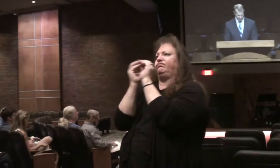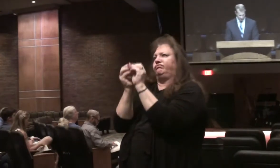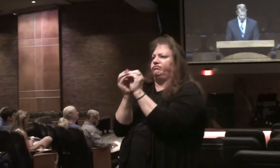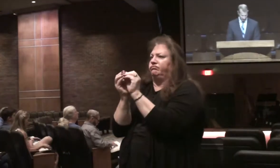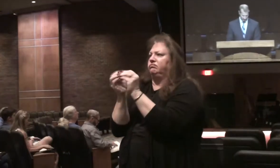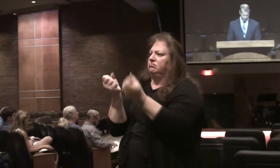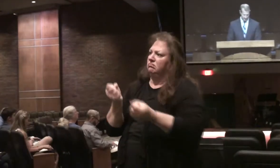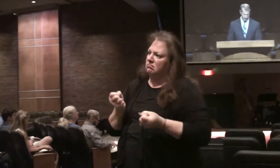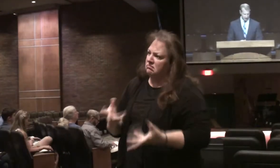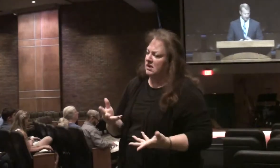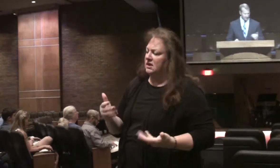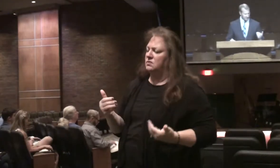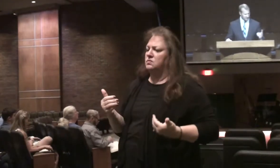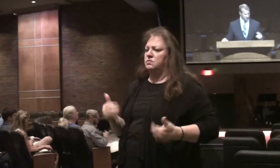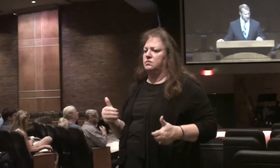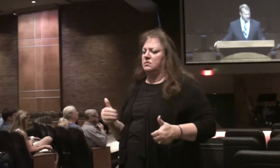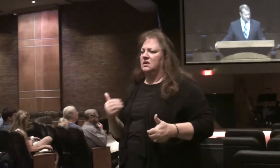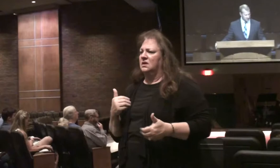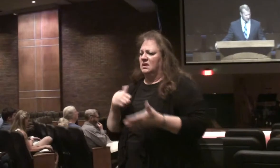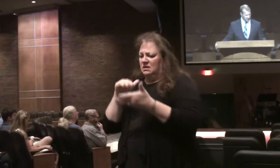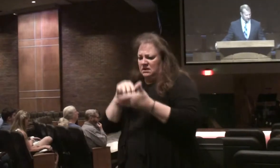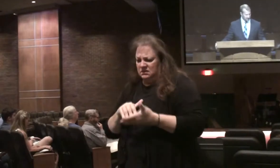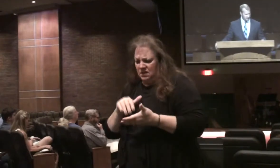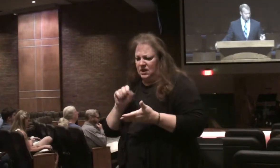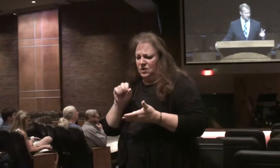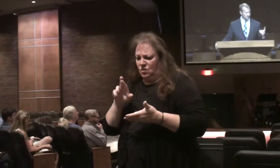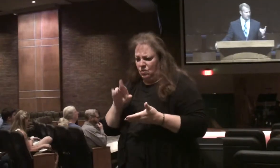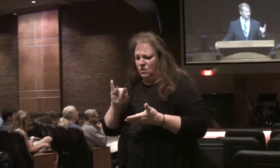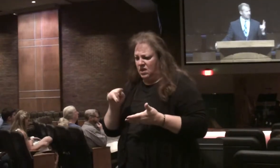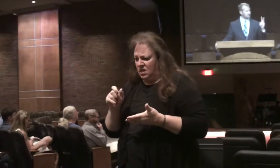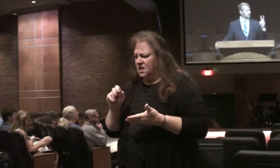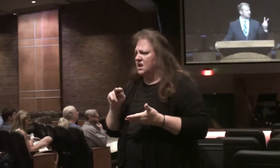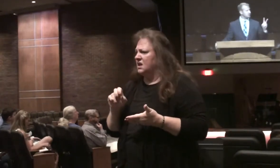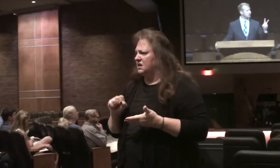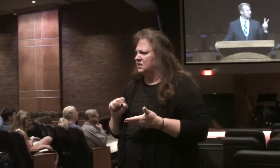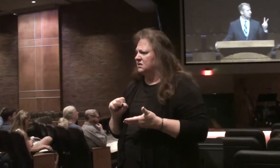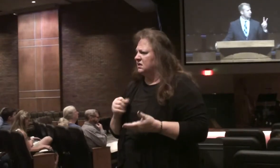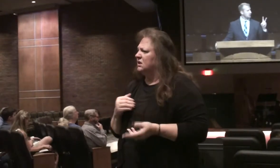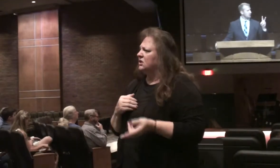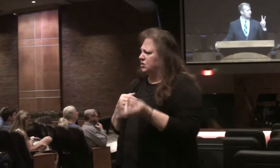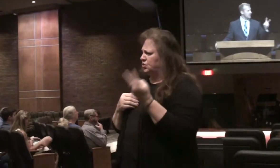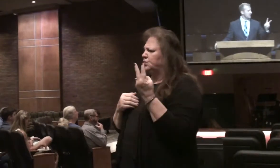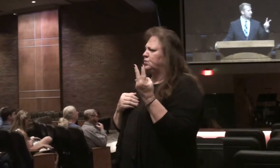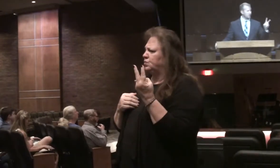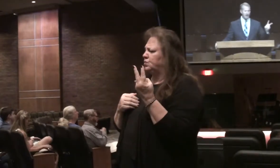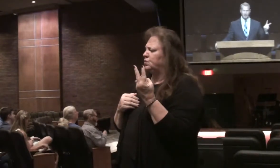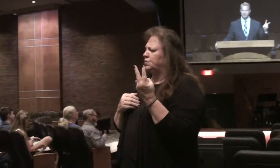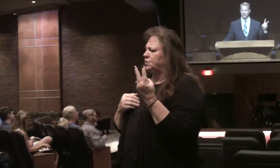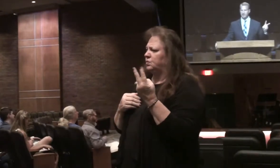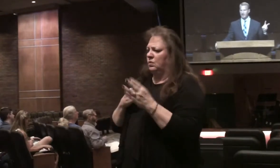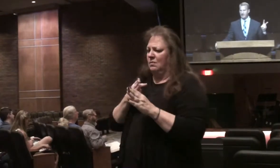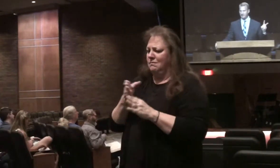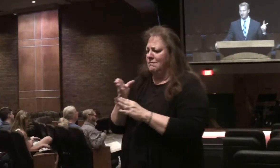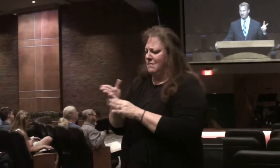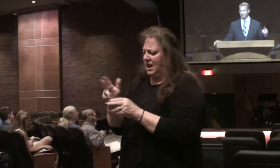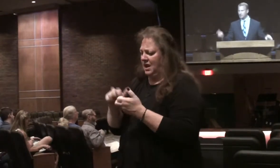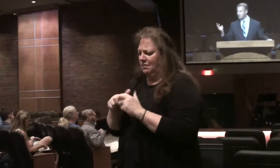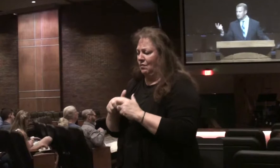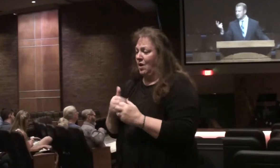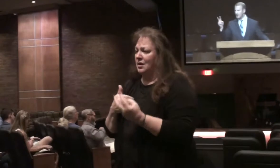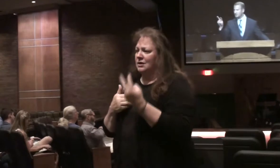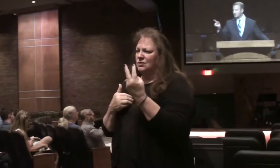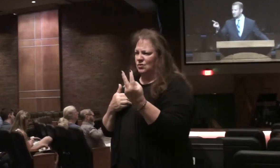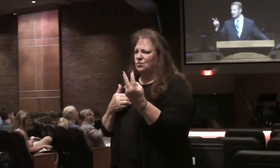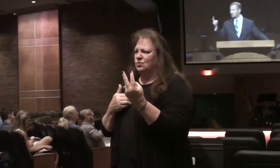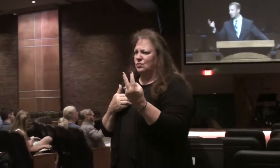as we study the book. As I studied through 1 Corinthians, it seems that there's two main problems that they have. Really